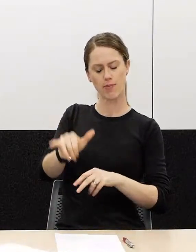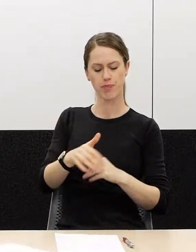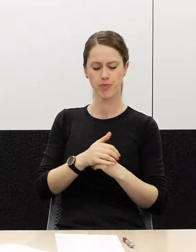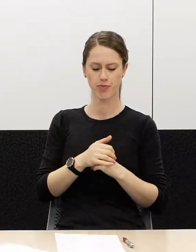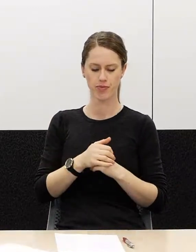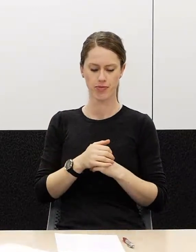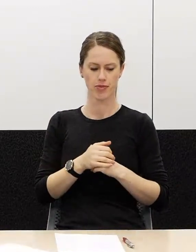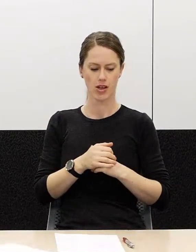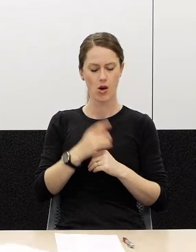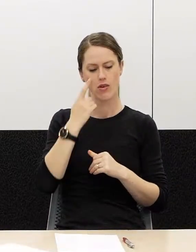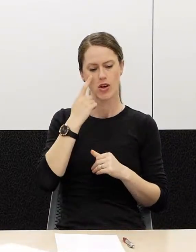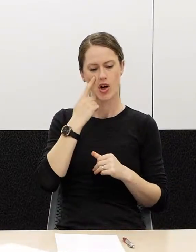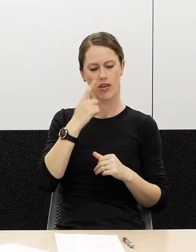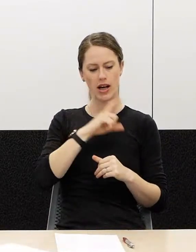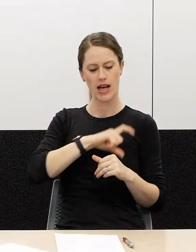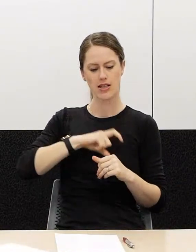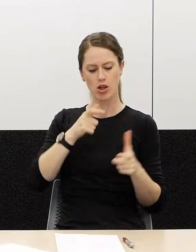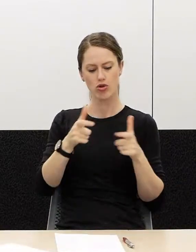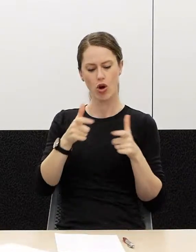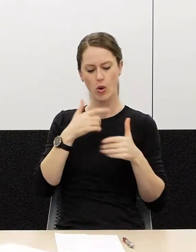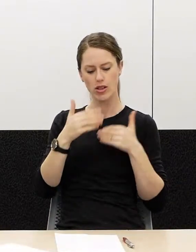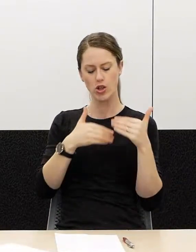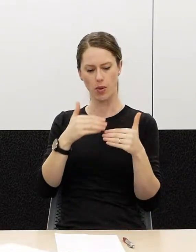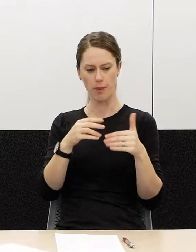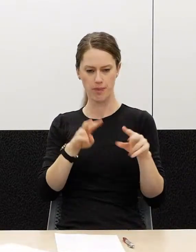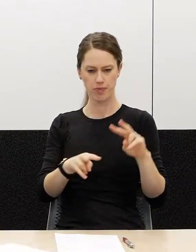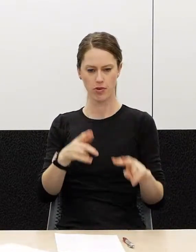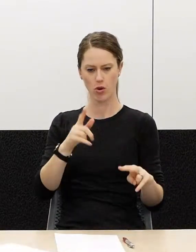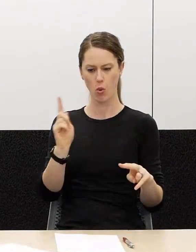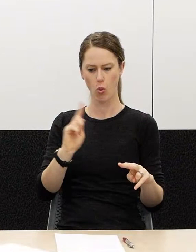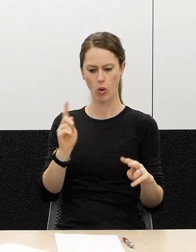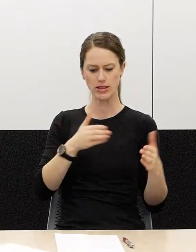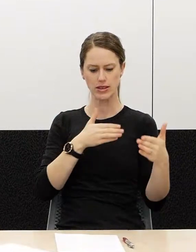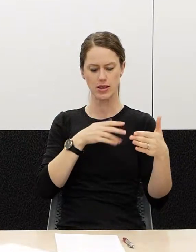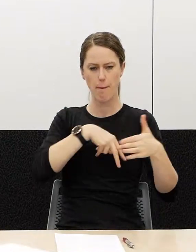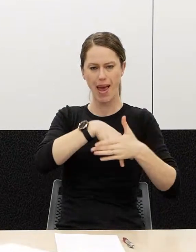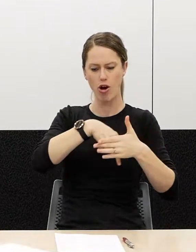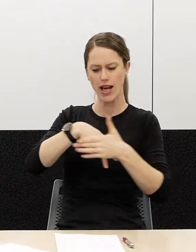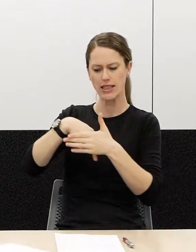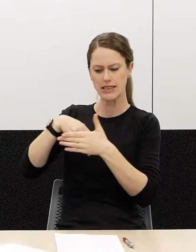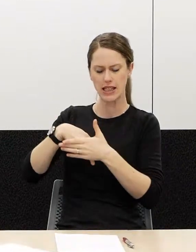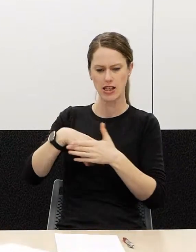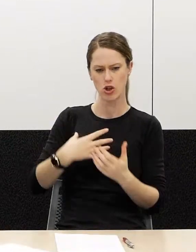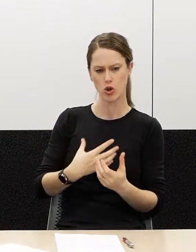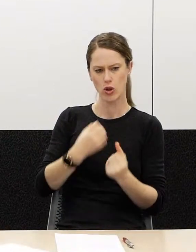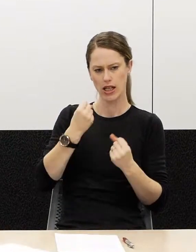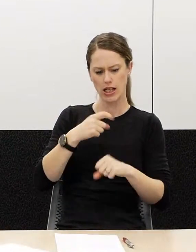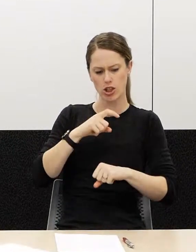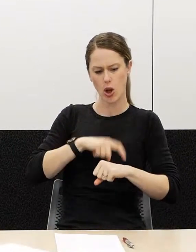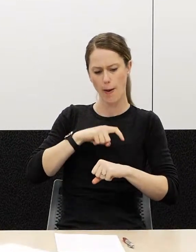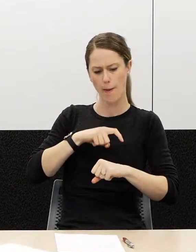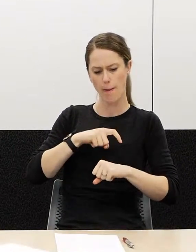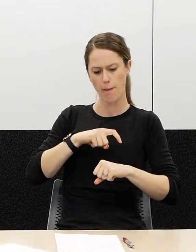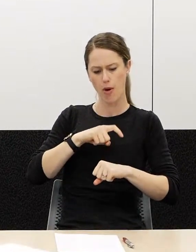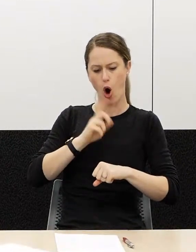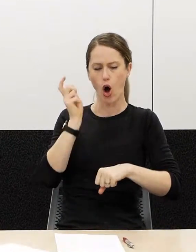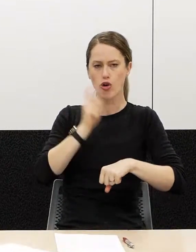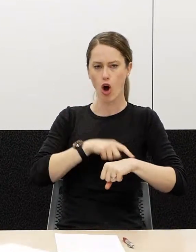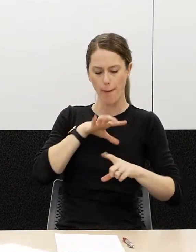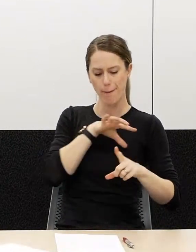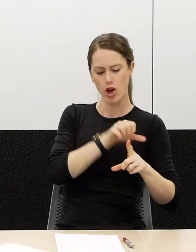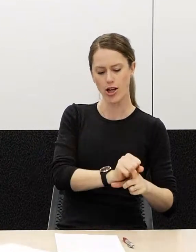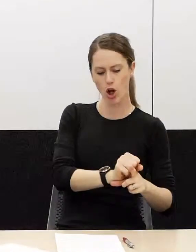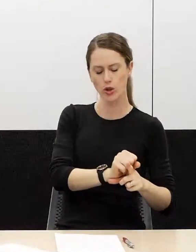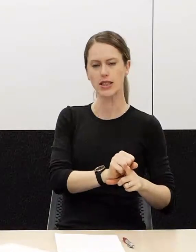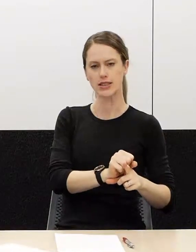end, if you like, of the cancer control continuum, looking at what the barriers might be to getting timely diagnosis and then addressing